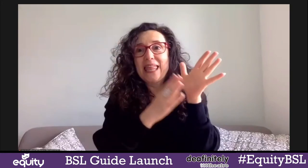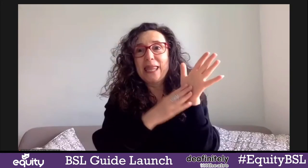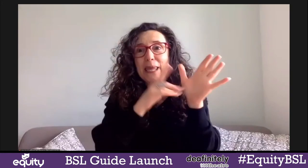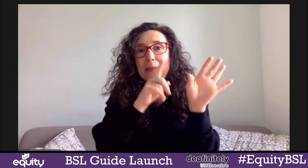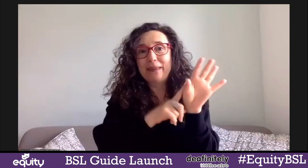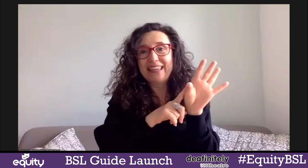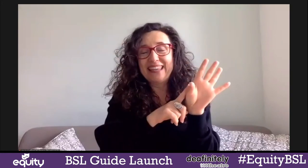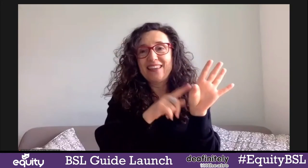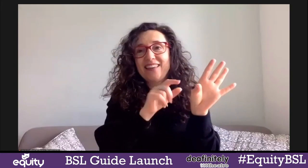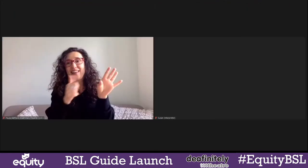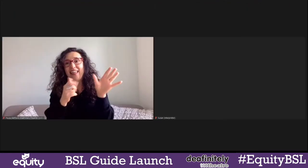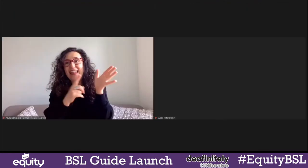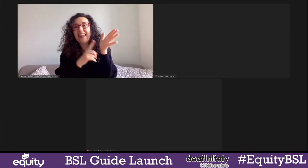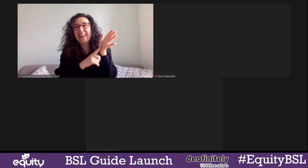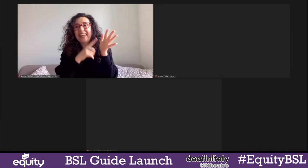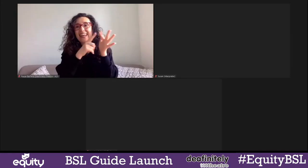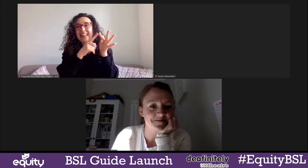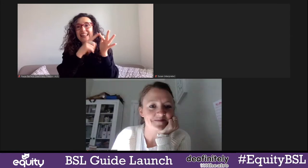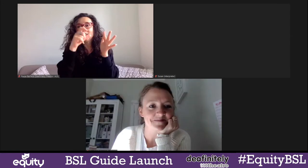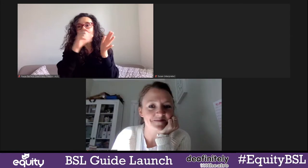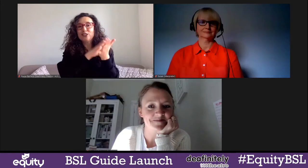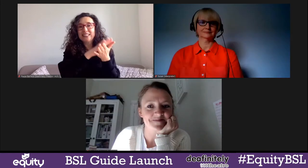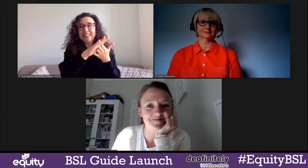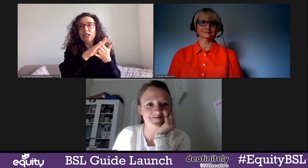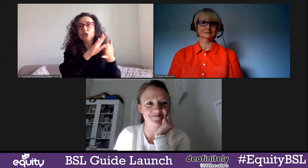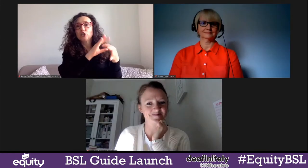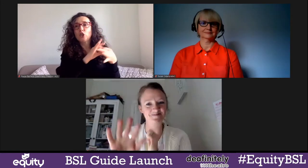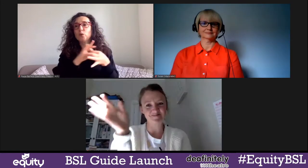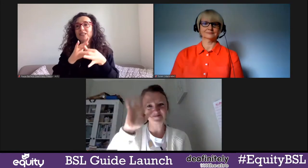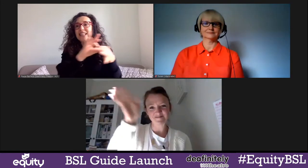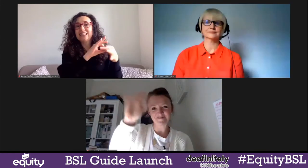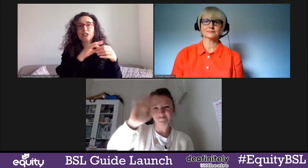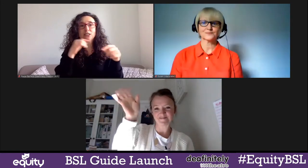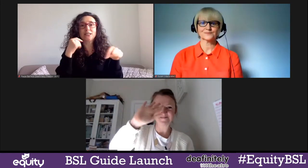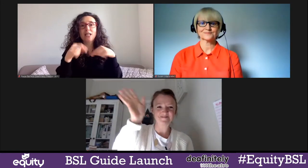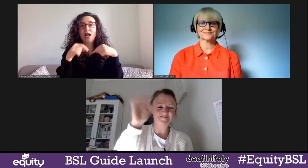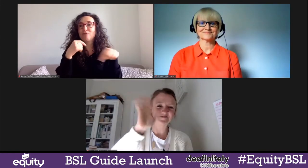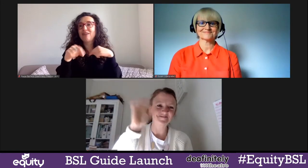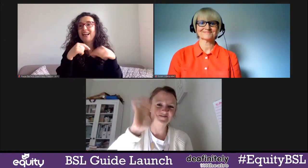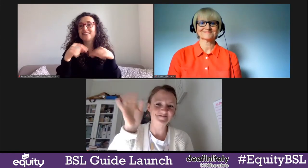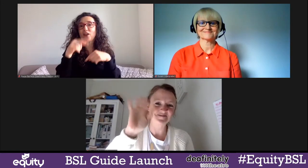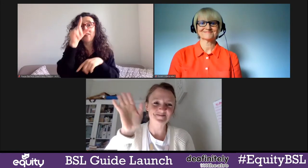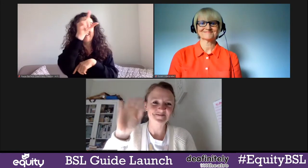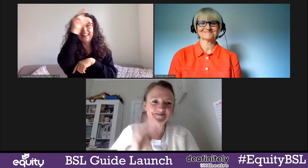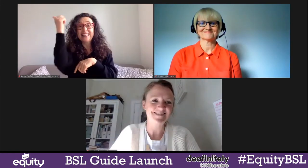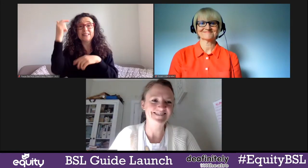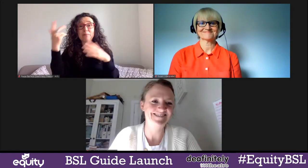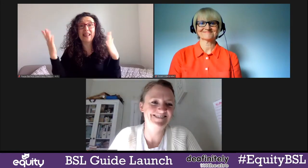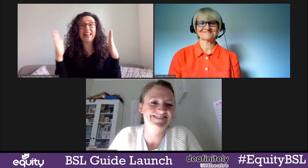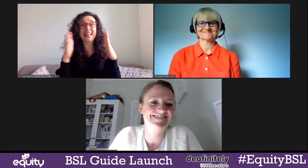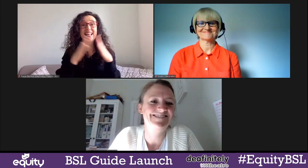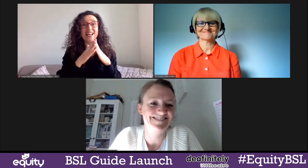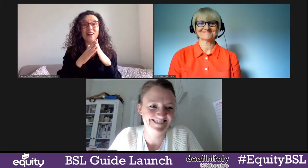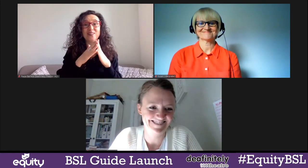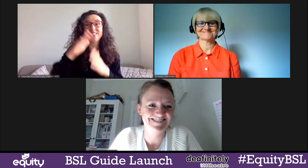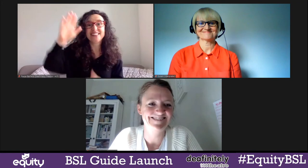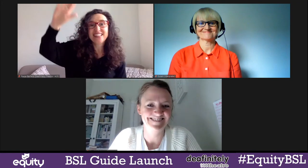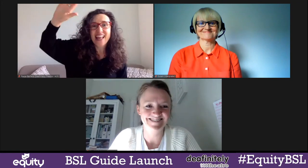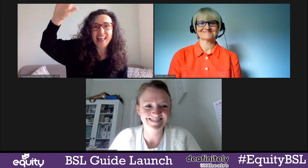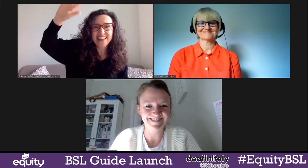individually. Firstly, welcome to Amy Leach, the Associate Director at the Leeds Playhouse.